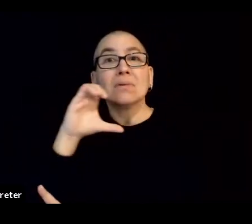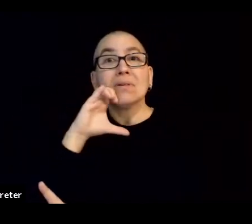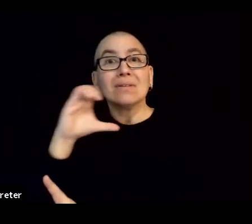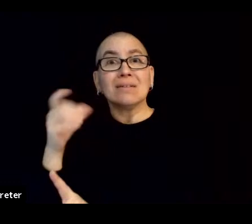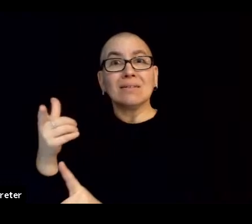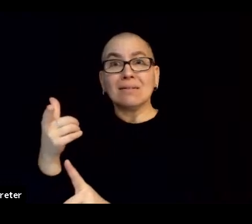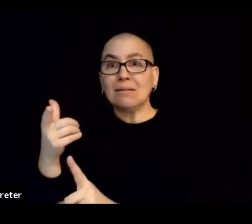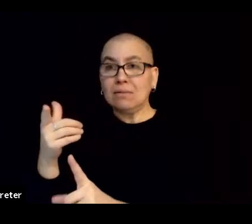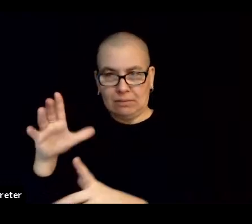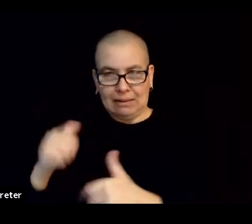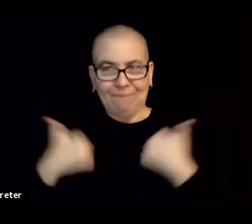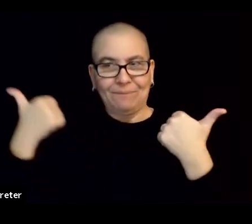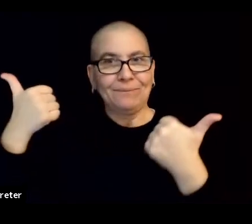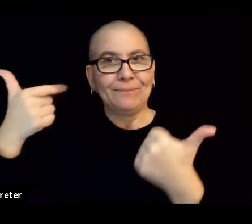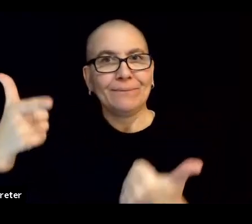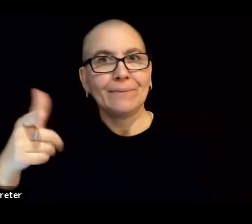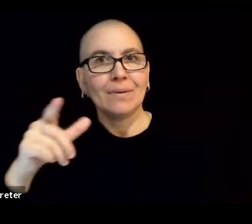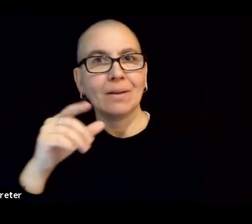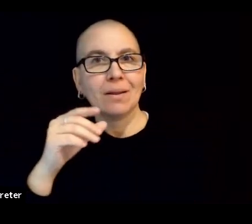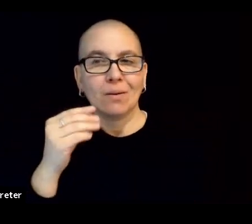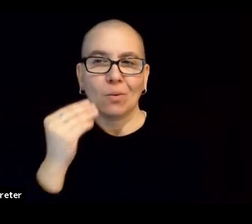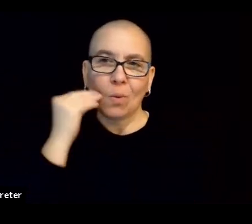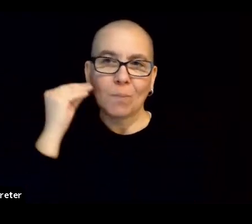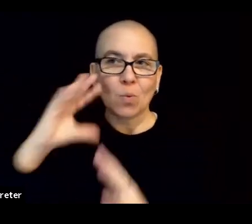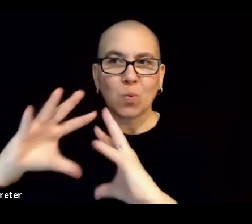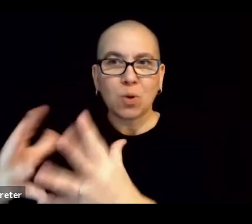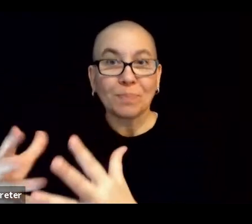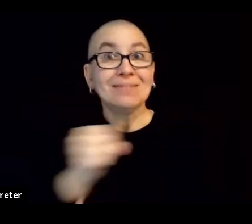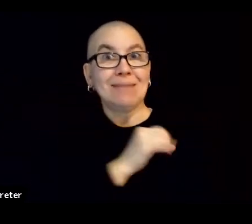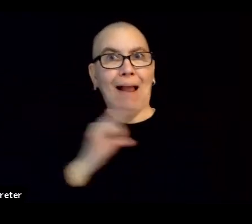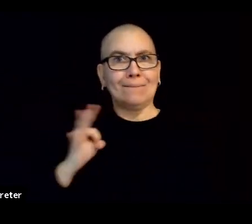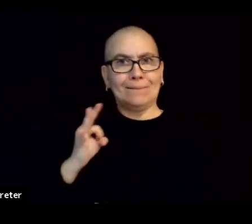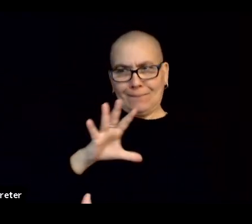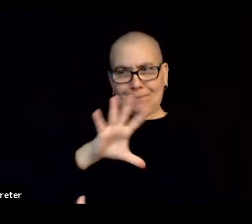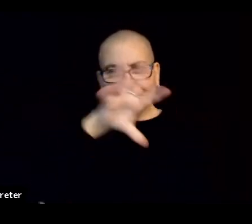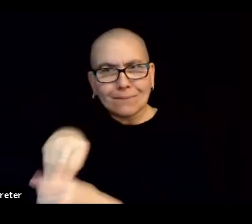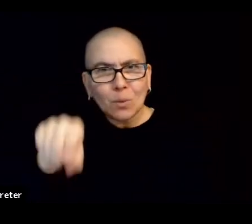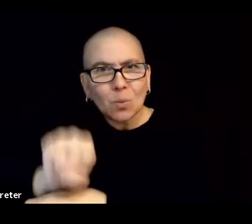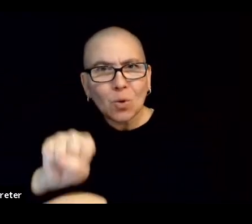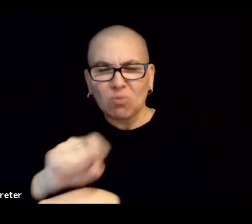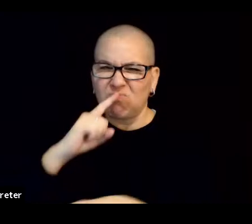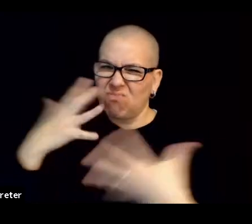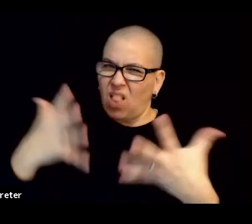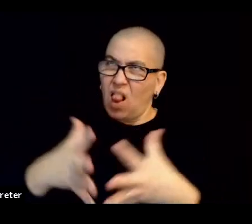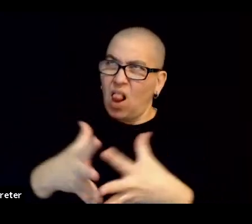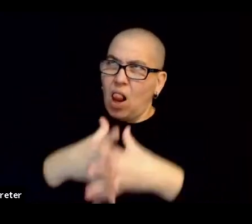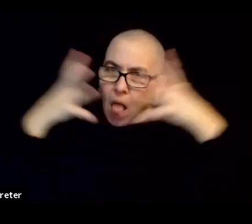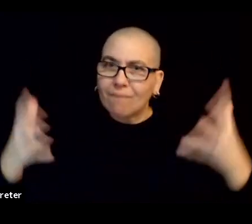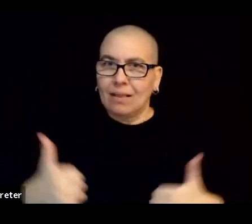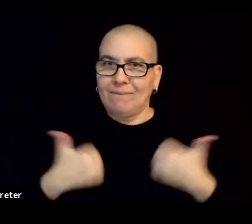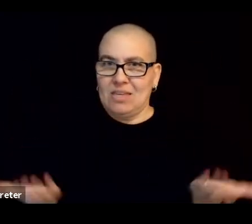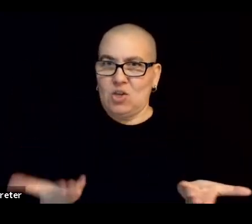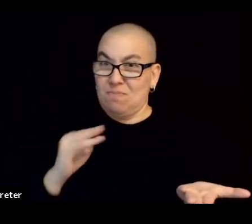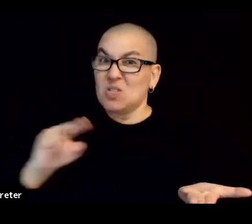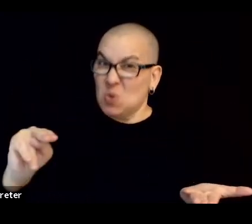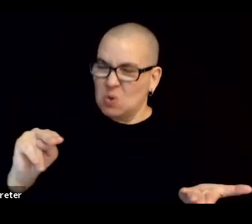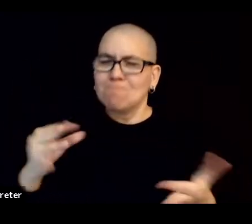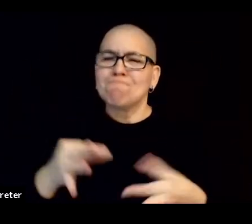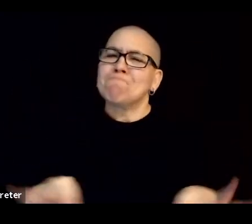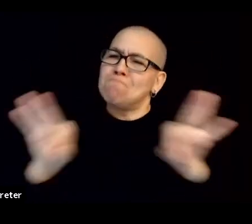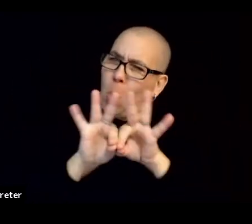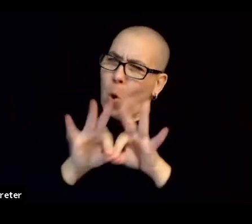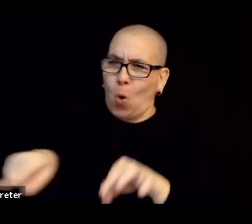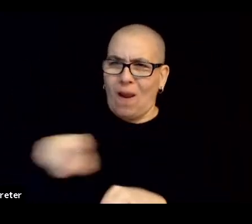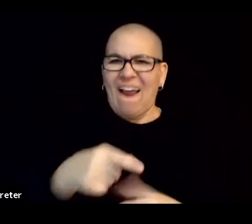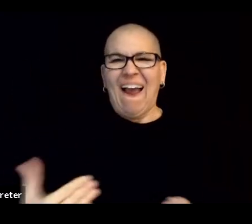provide care in these settings to receive a COVID-19 vaccine. Now, as we work to prioritize additional